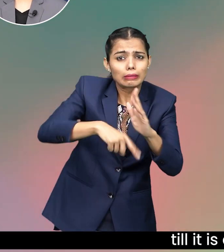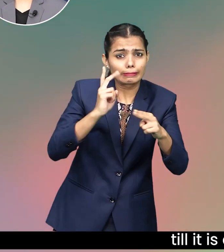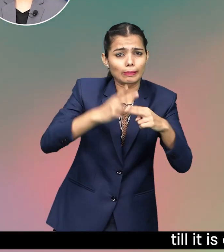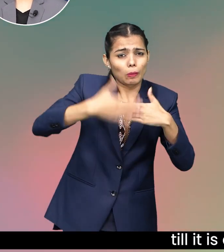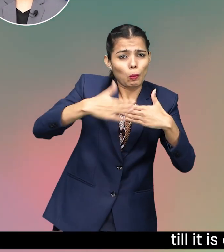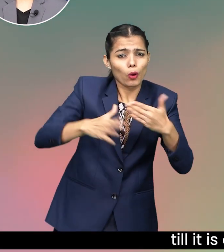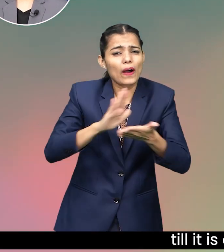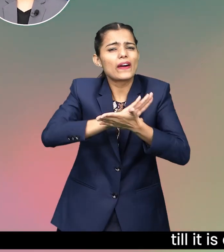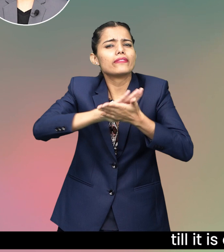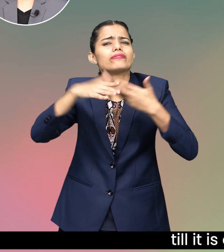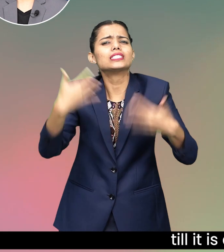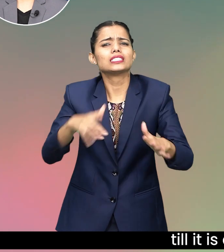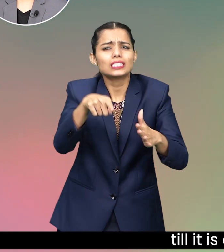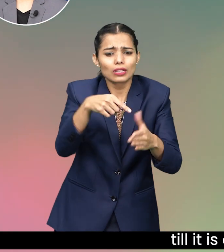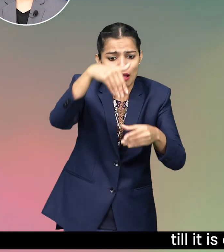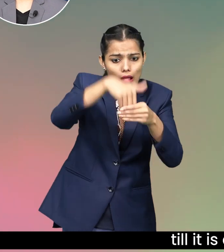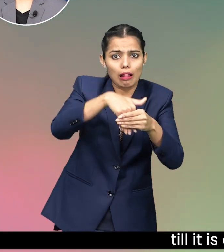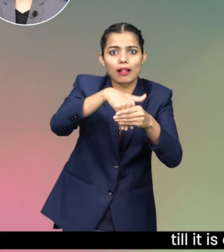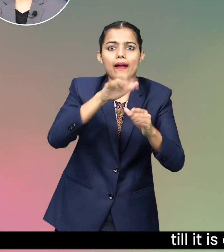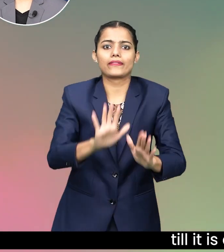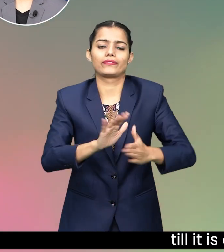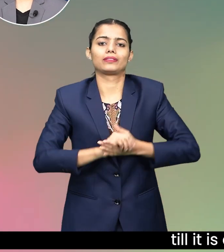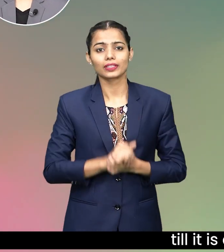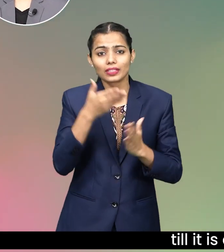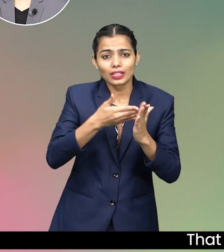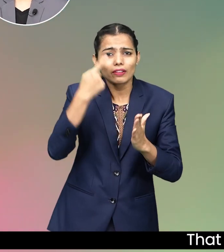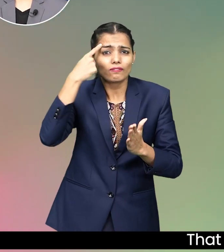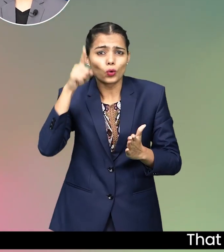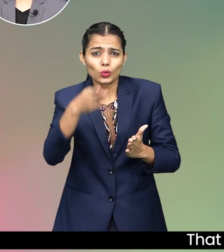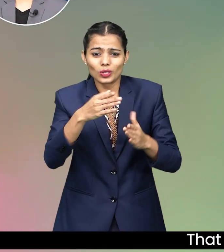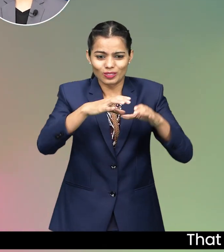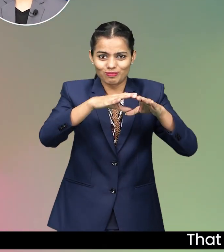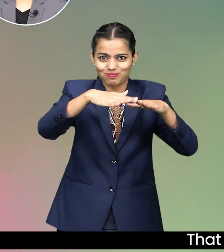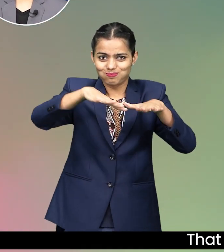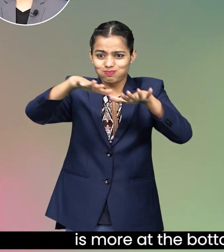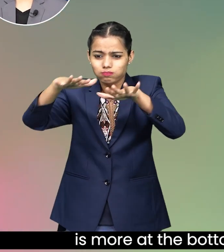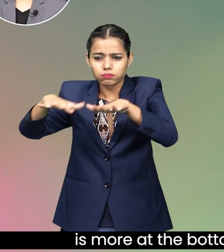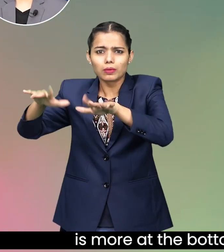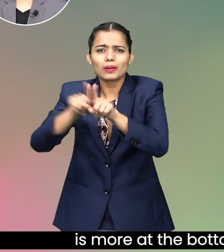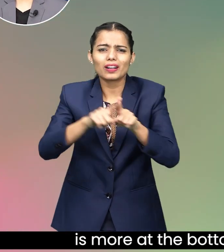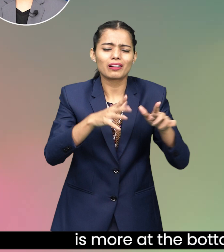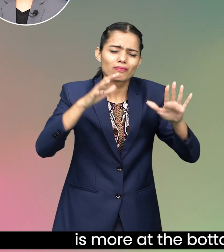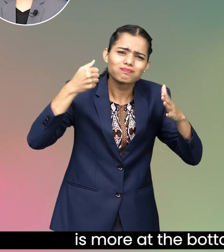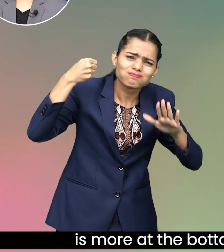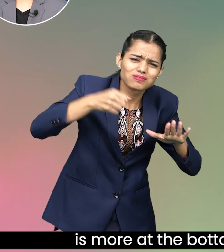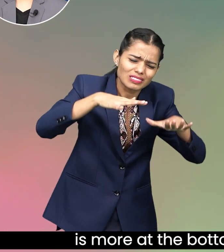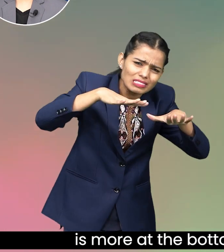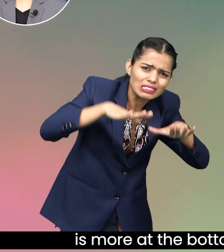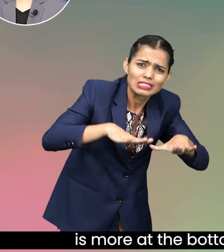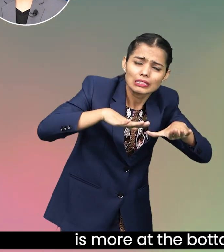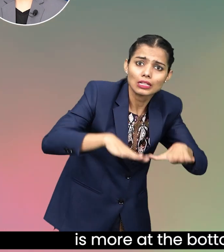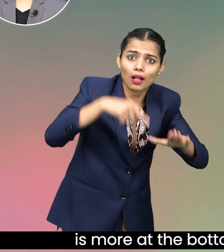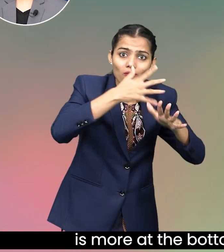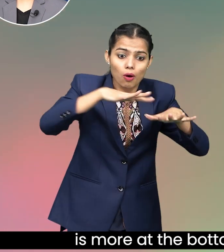that is because pressure is more at the bottom